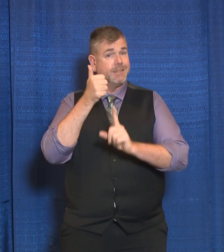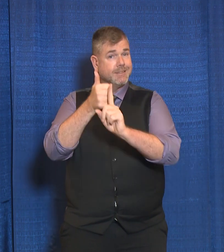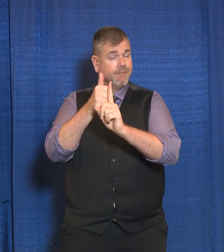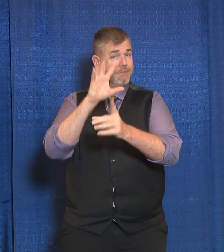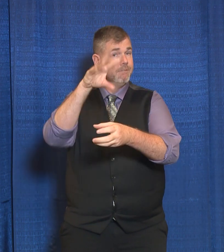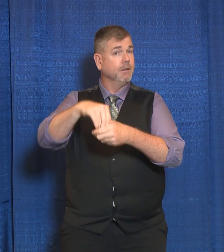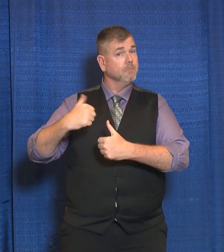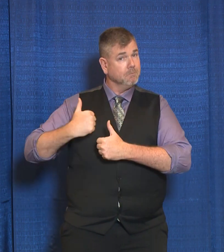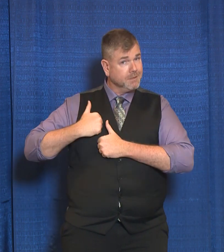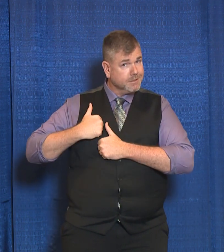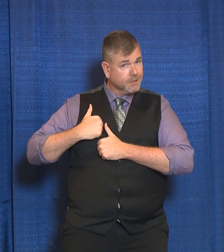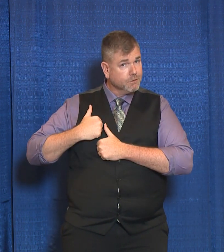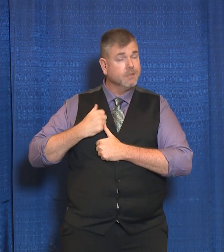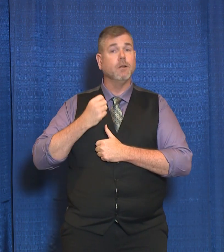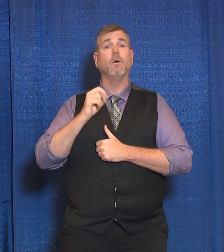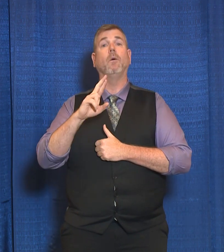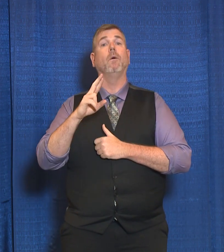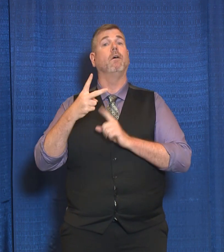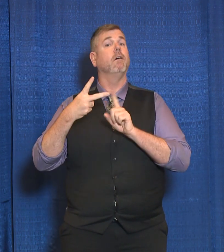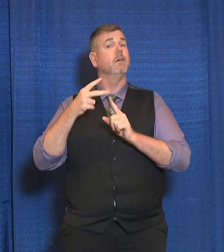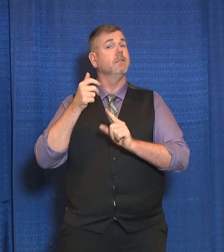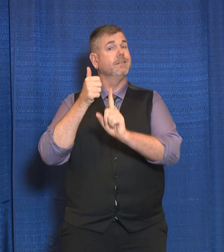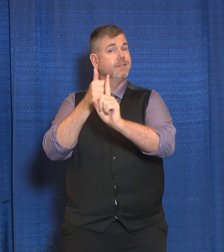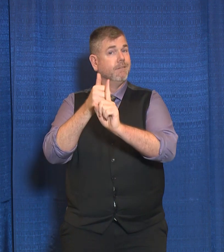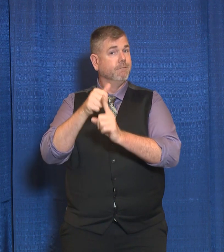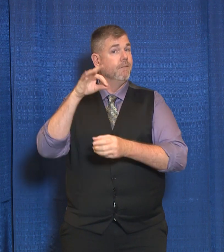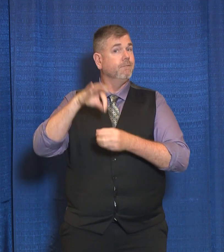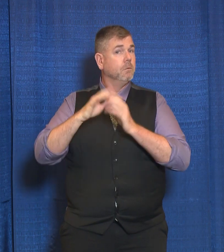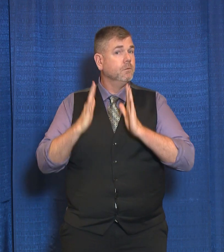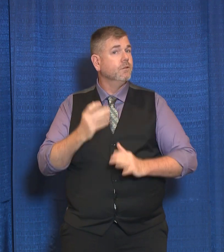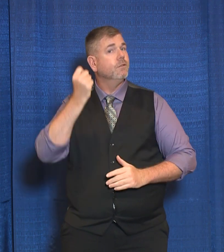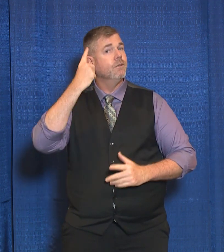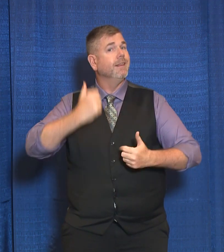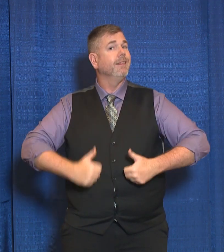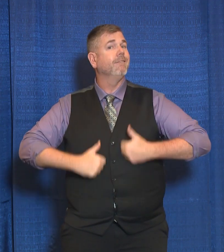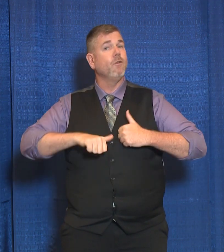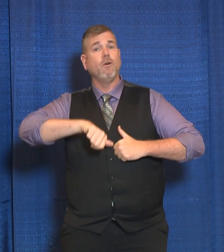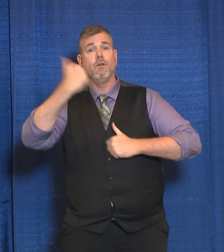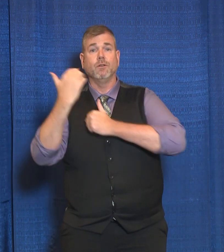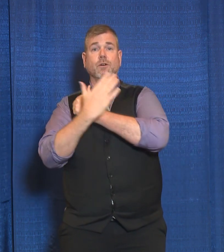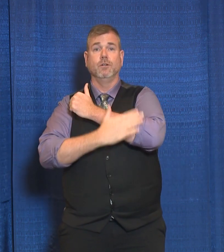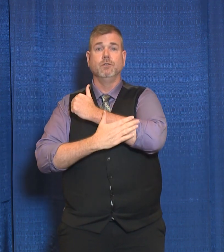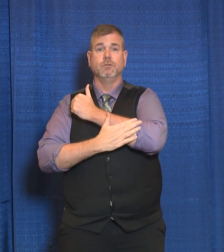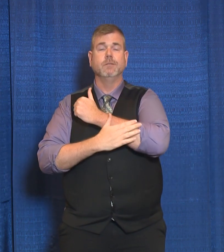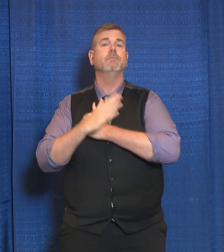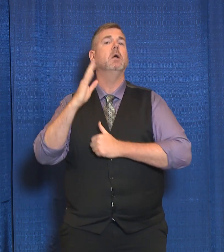Military and overseas voters will enter their email address and phone number in a later section.